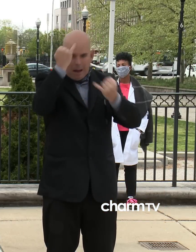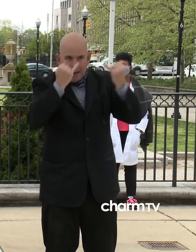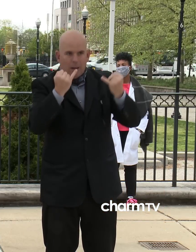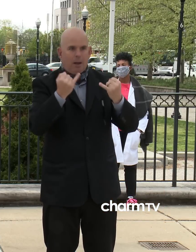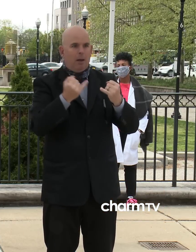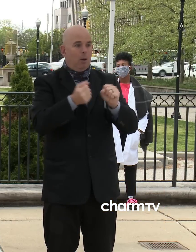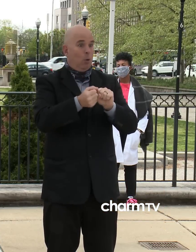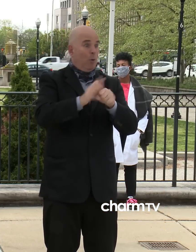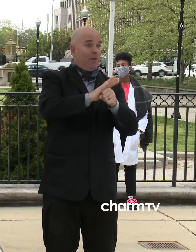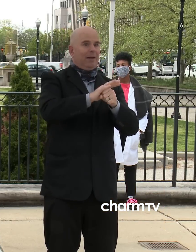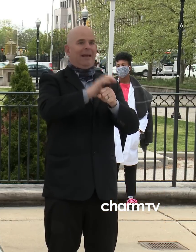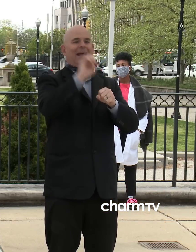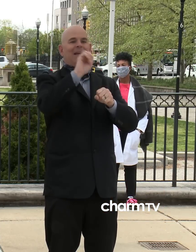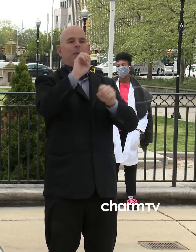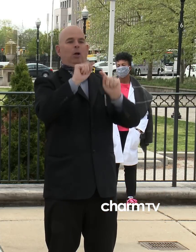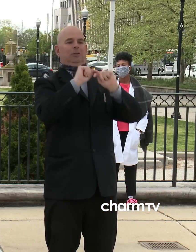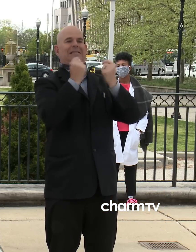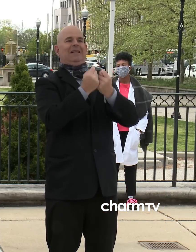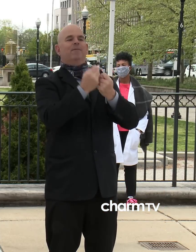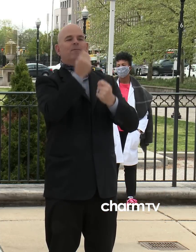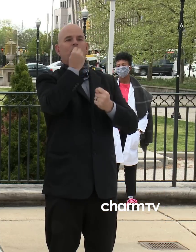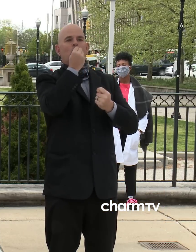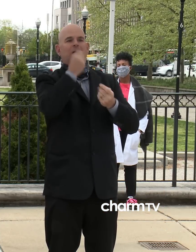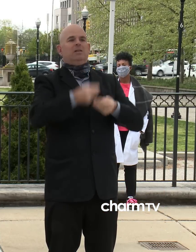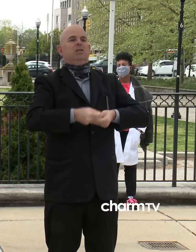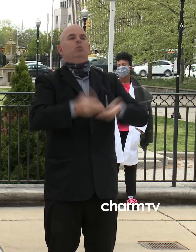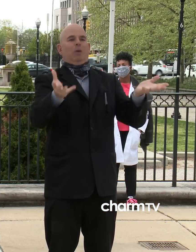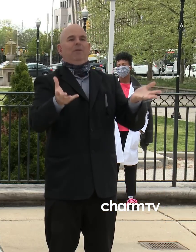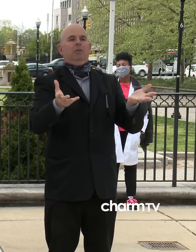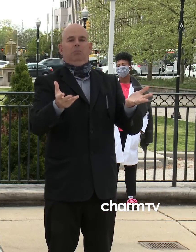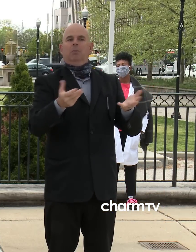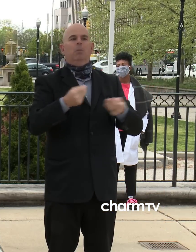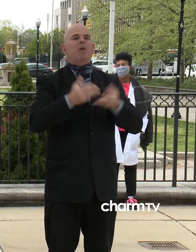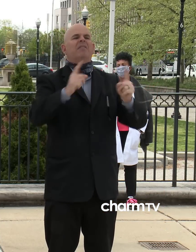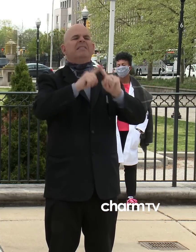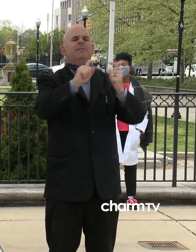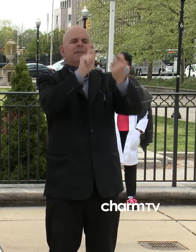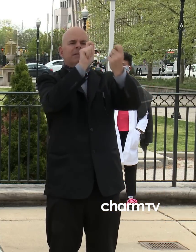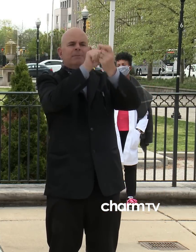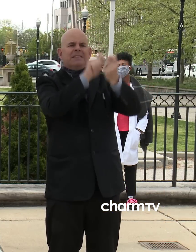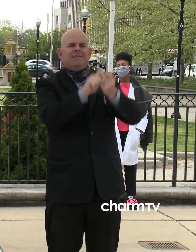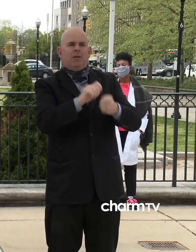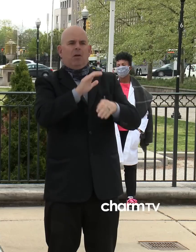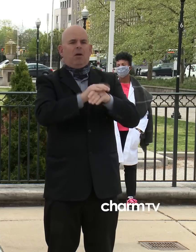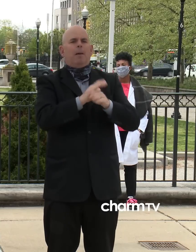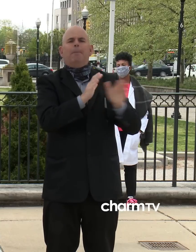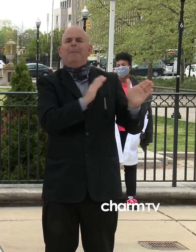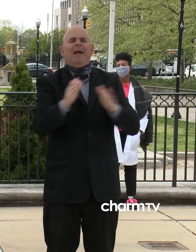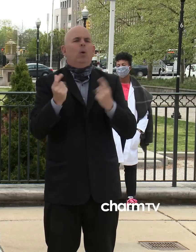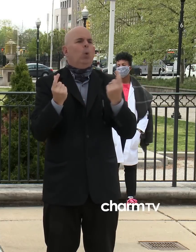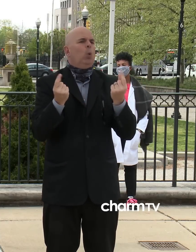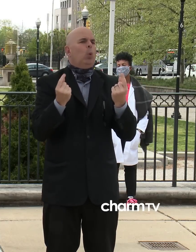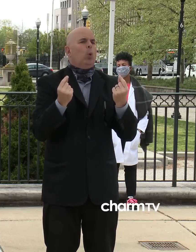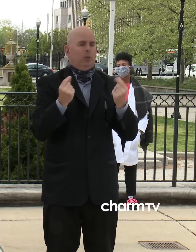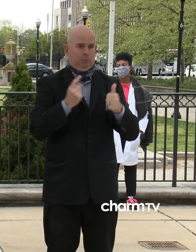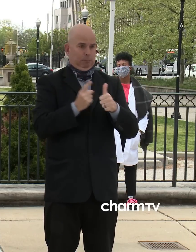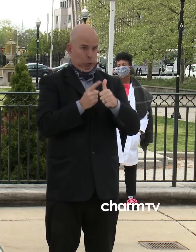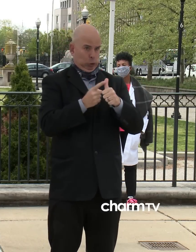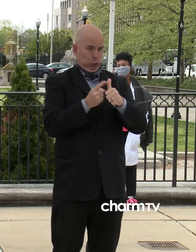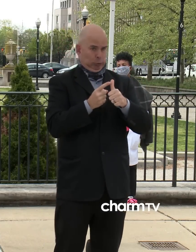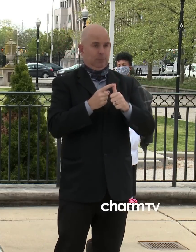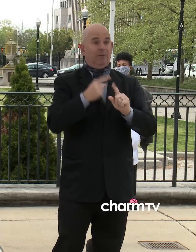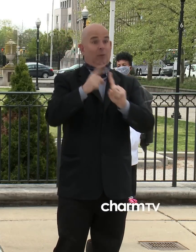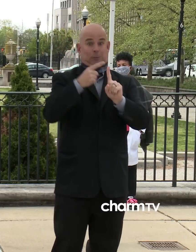food strategy, I want to provide a few details on our plan forward. In the first month of our